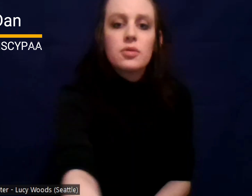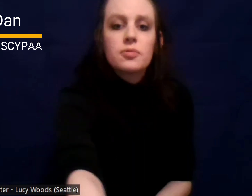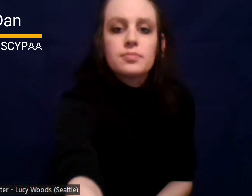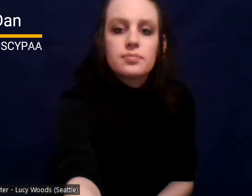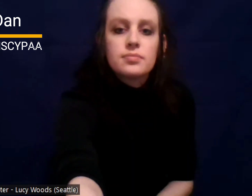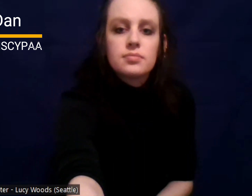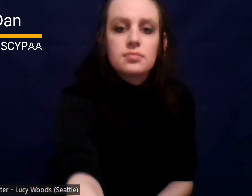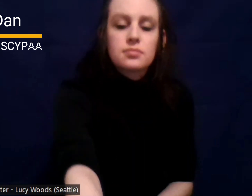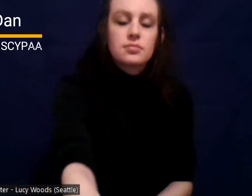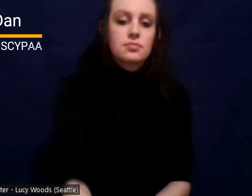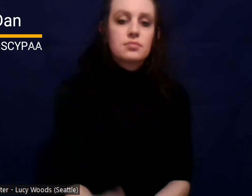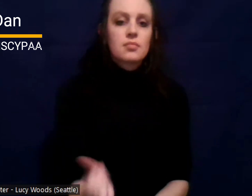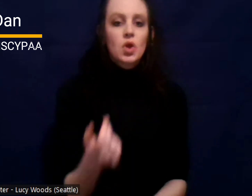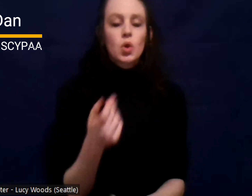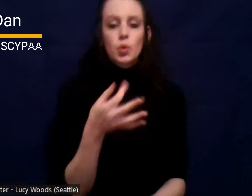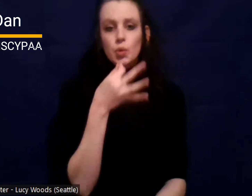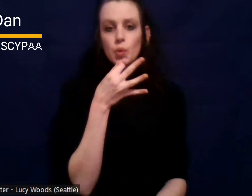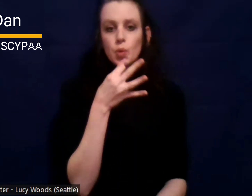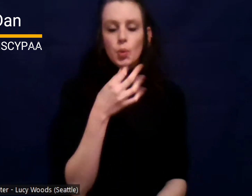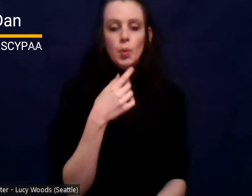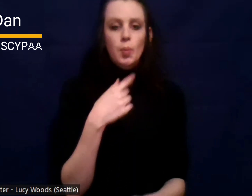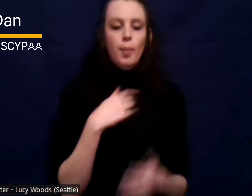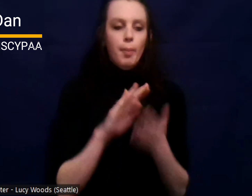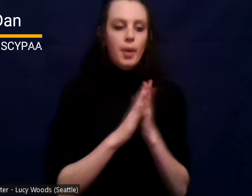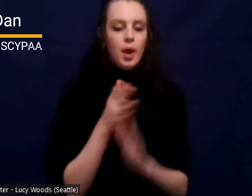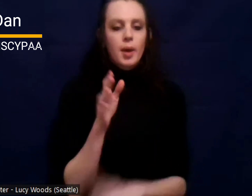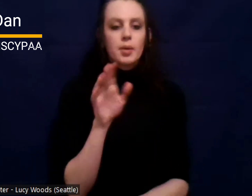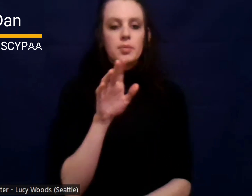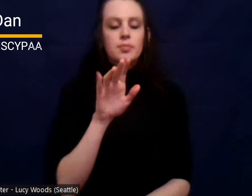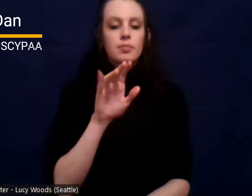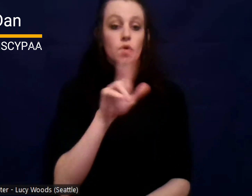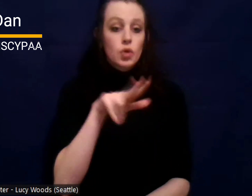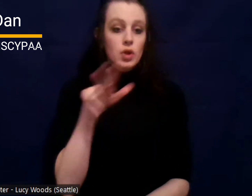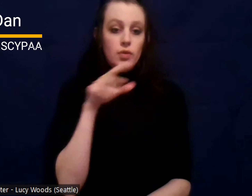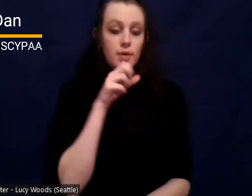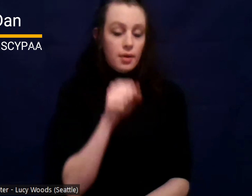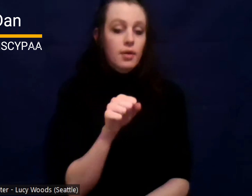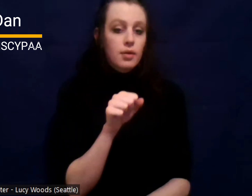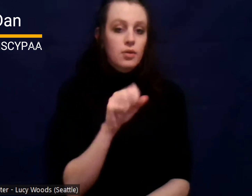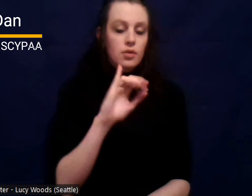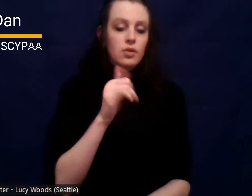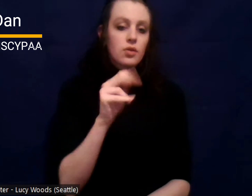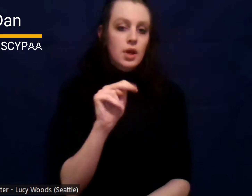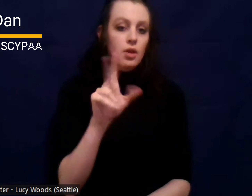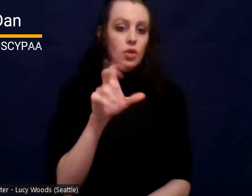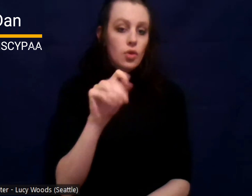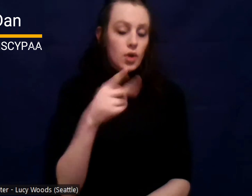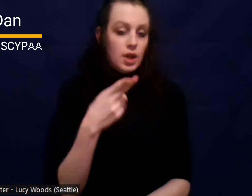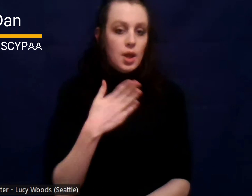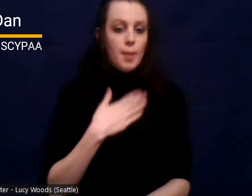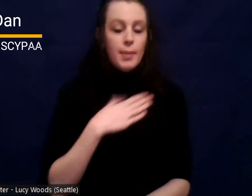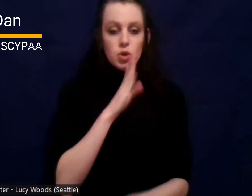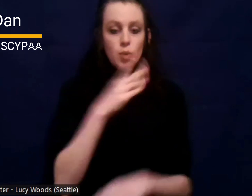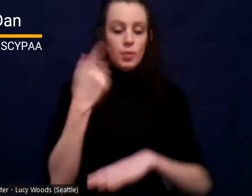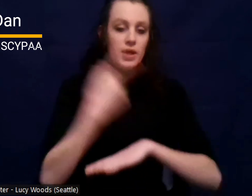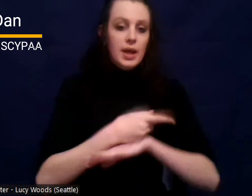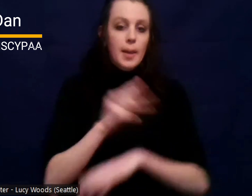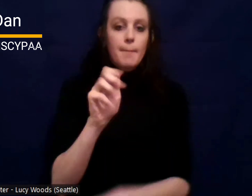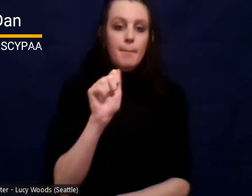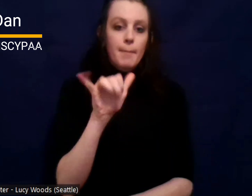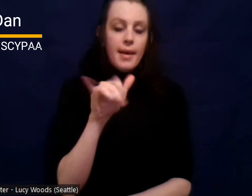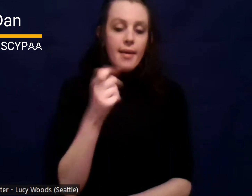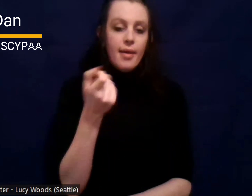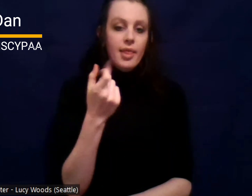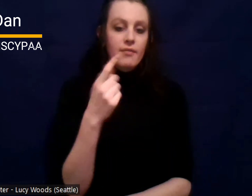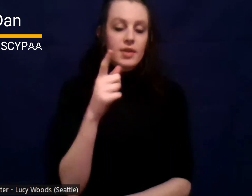So I'm about to turn 33 years old on January 30th, and my sobriety date is May 11th, 2010. So I got sober when I was